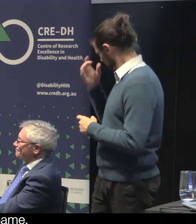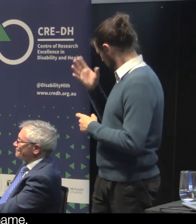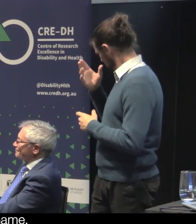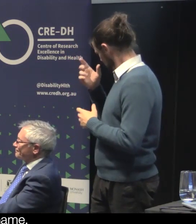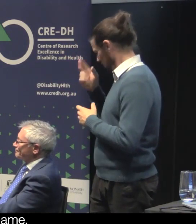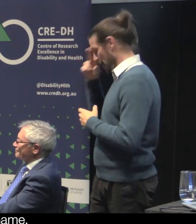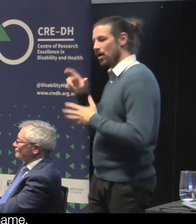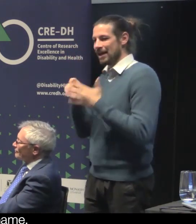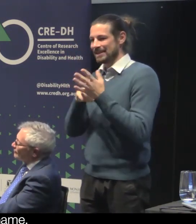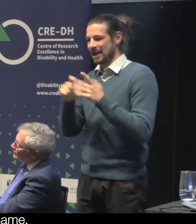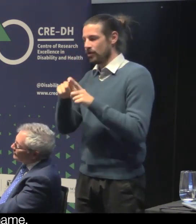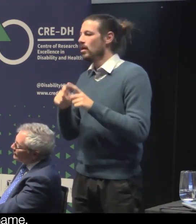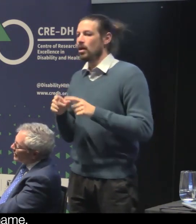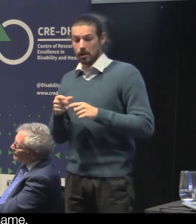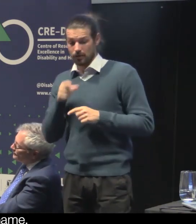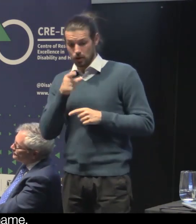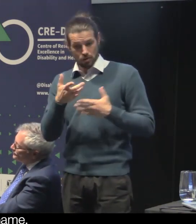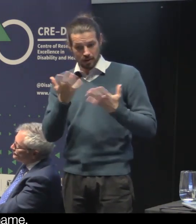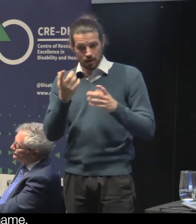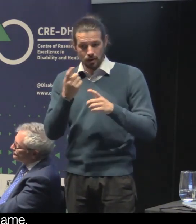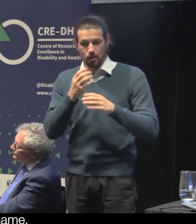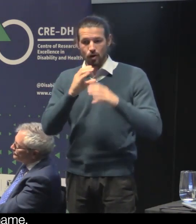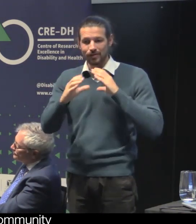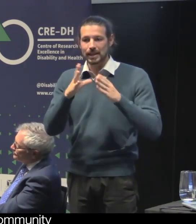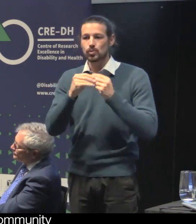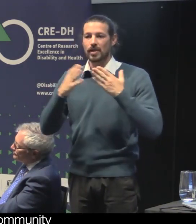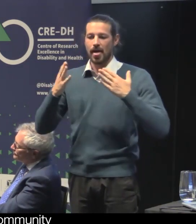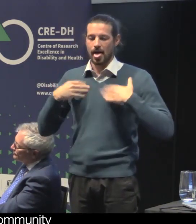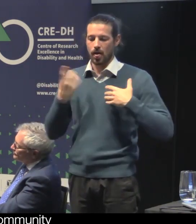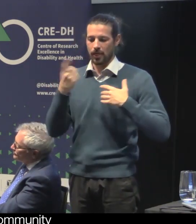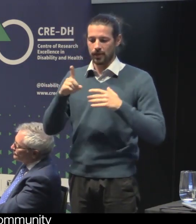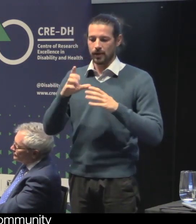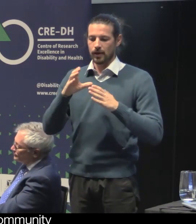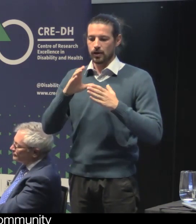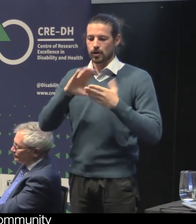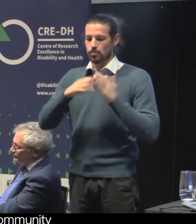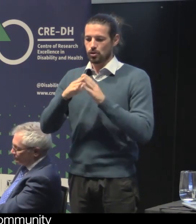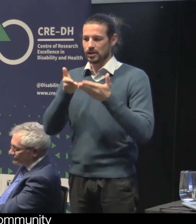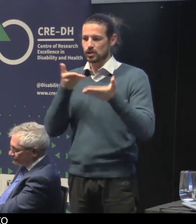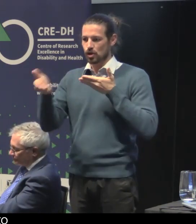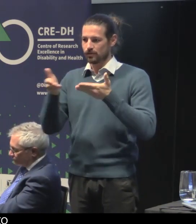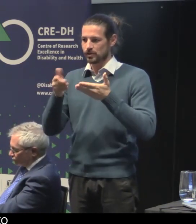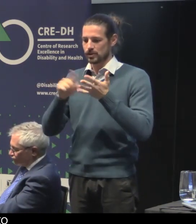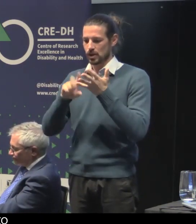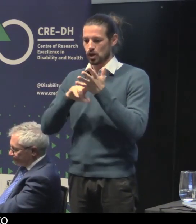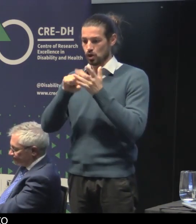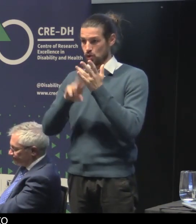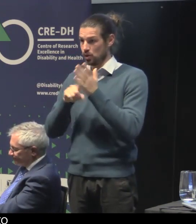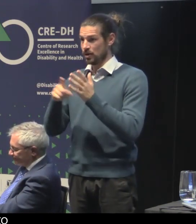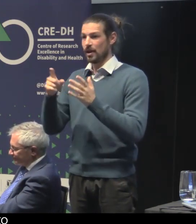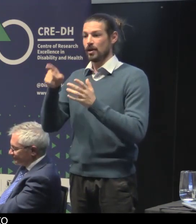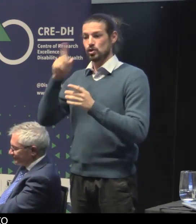are you in conversation with the Health and Community Services Union, HACSU, who is trying to regulate